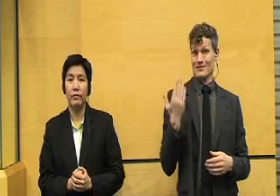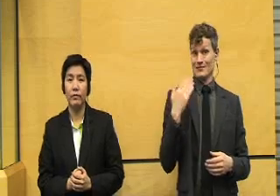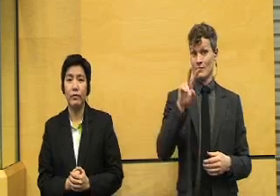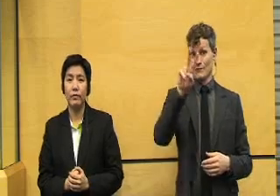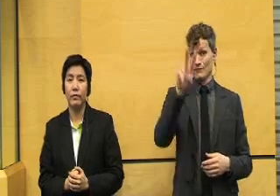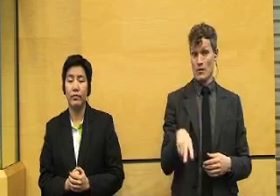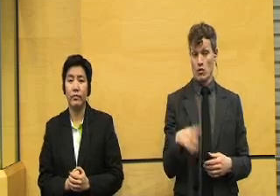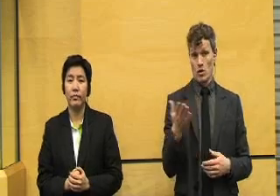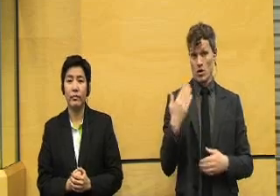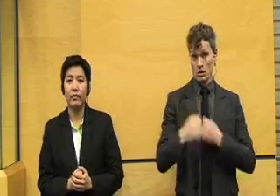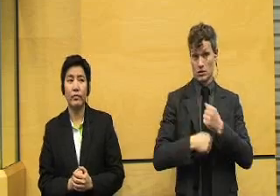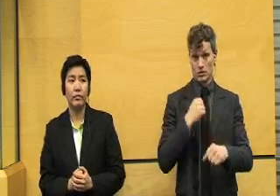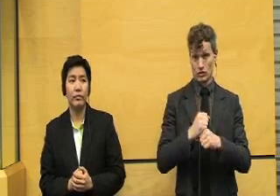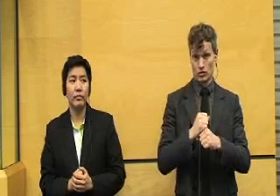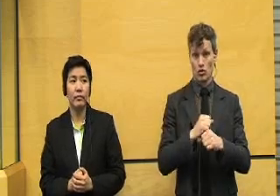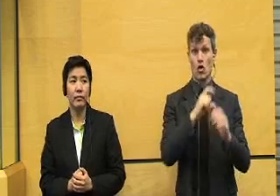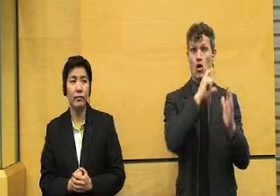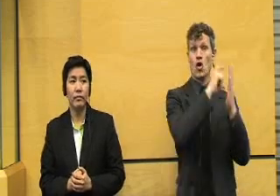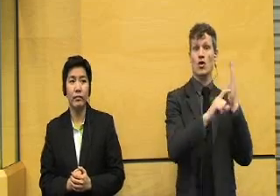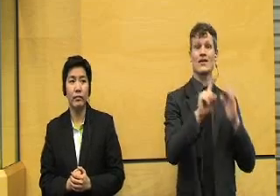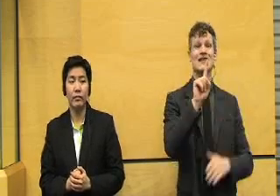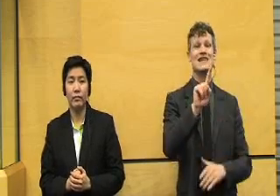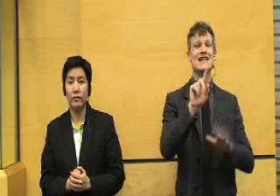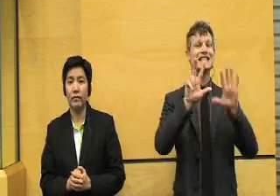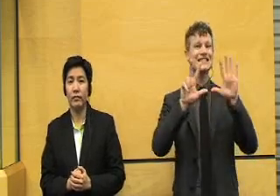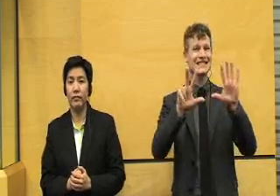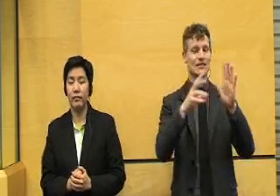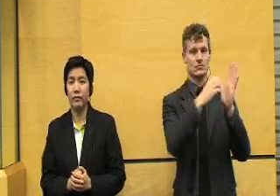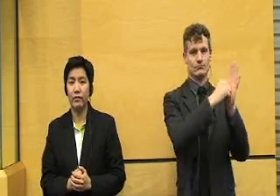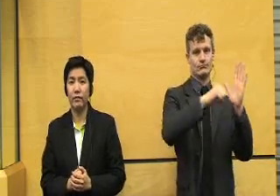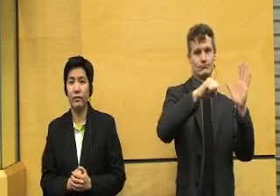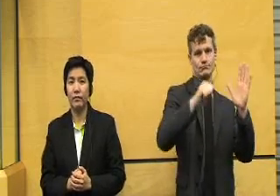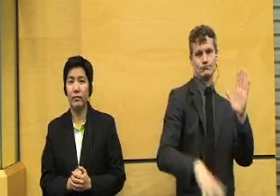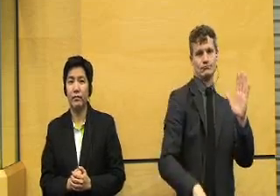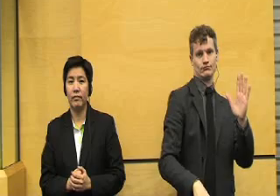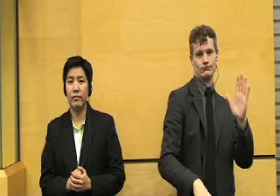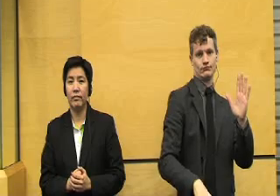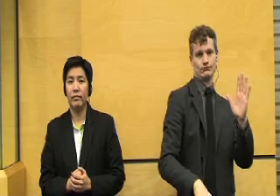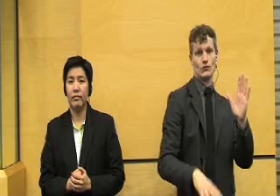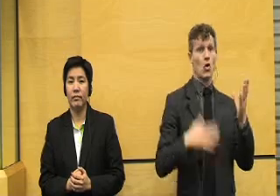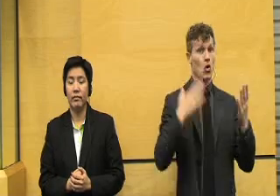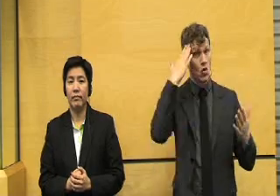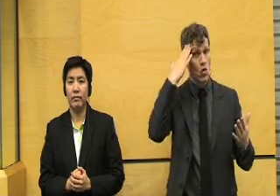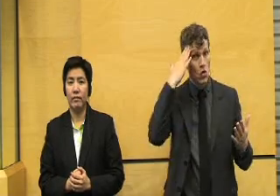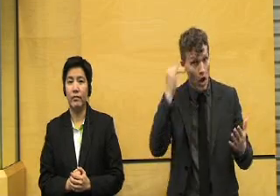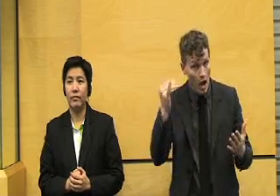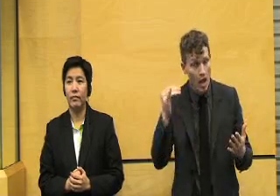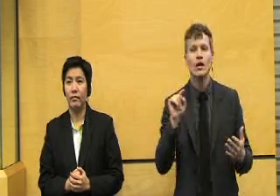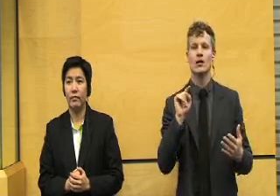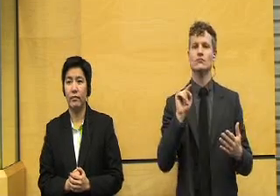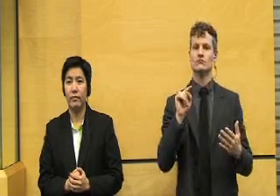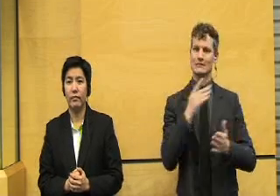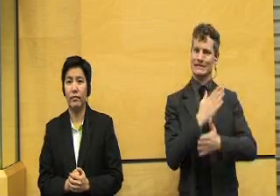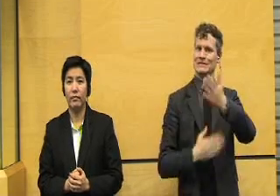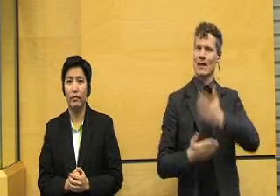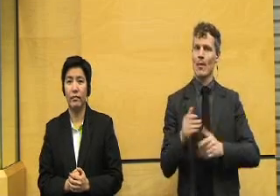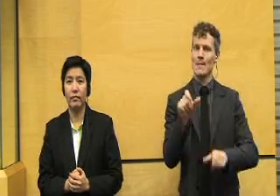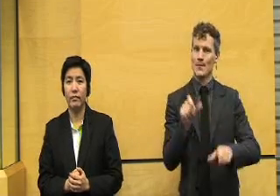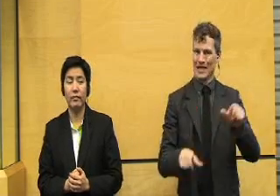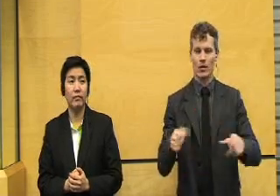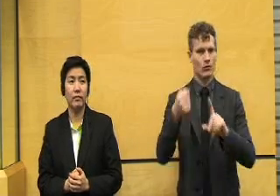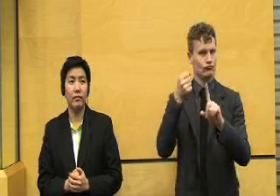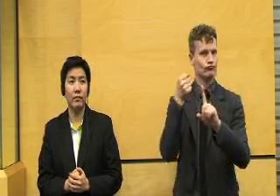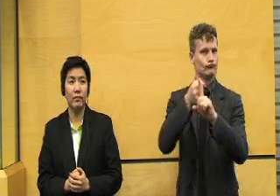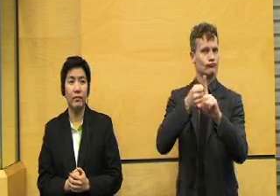year. And this is thanks to the active role played by persons with disabilities themselves. The Convention has helped raise